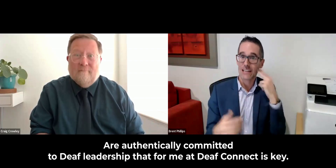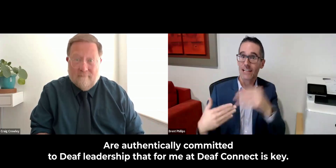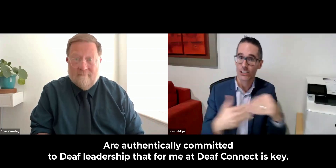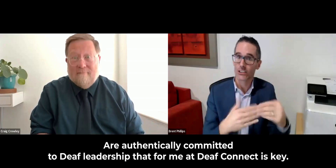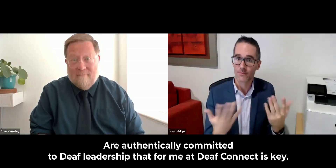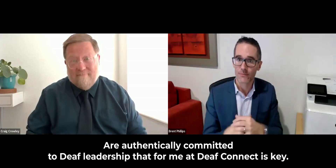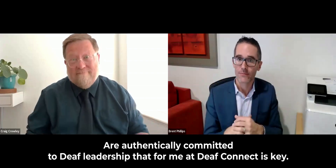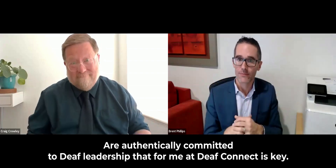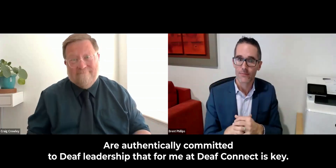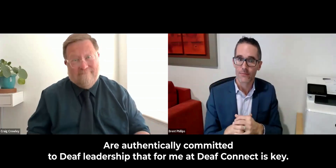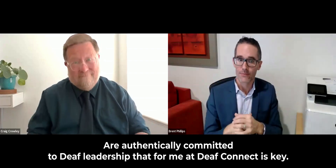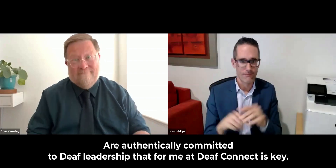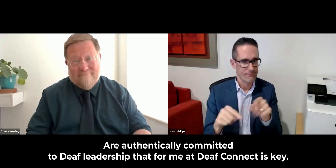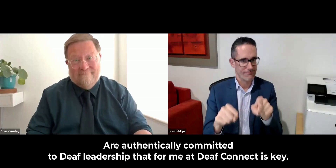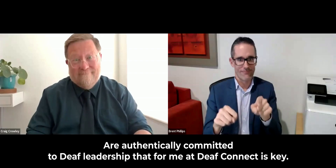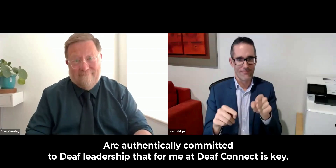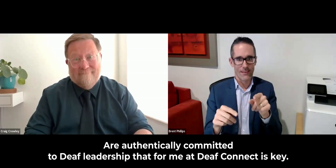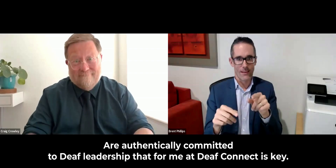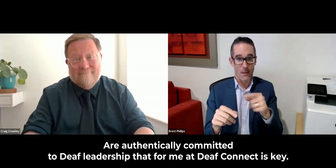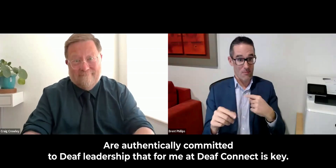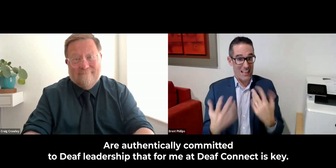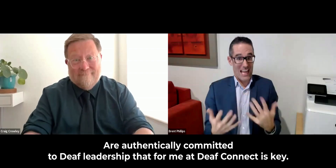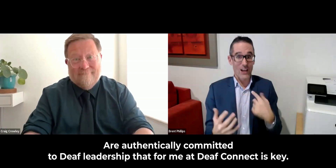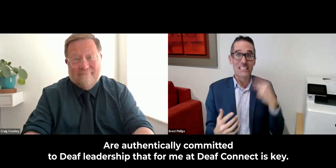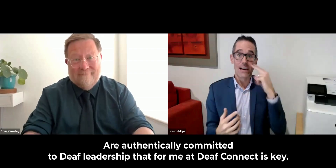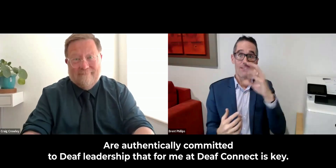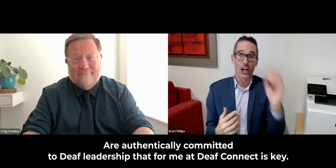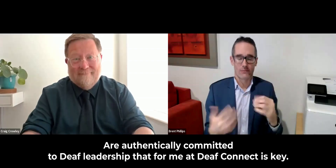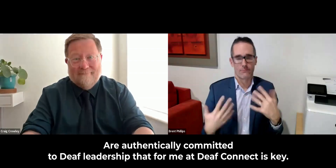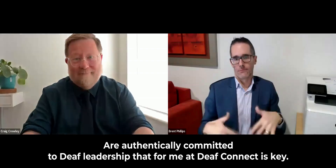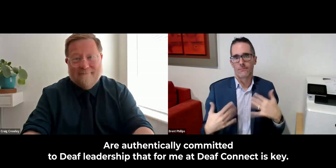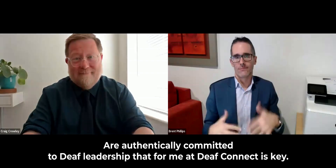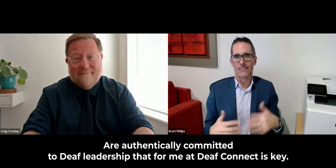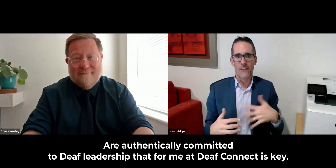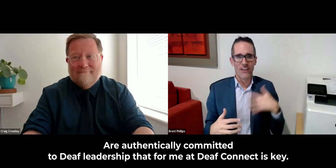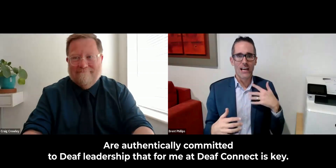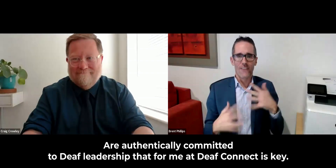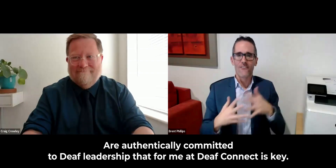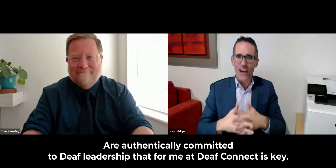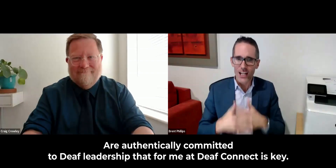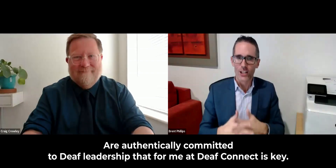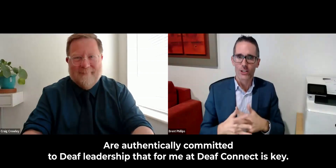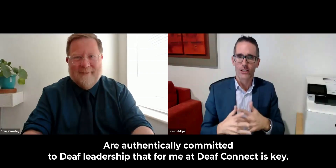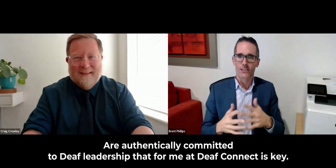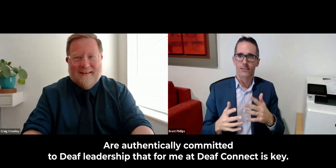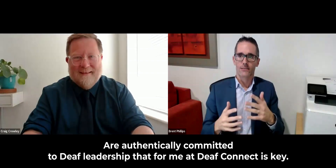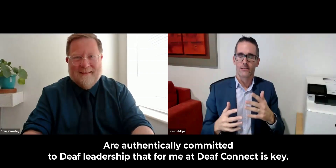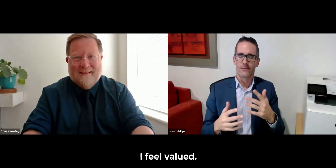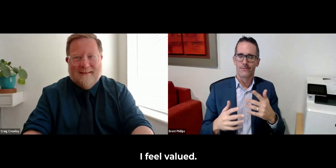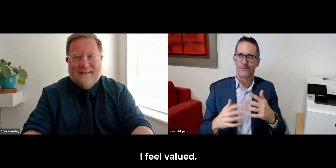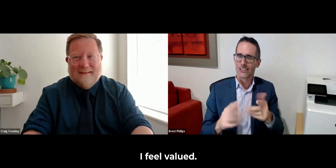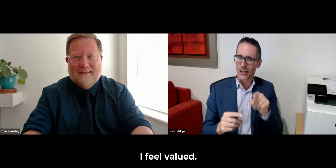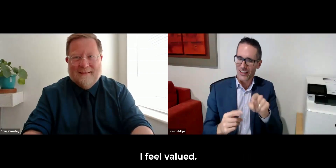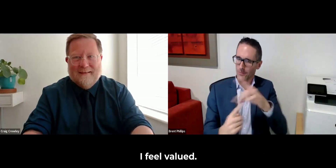are authentically committed to deaf leadership, that for me at Deaf Connect is key. I feel